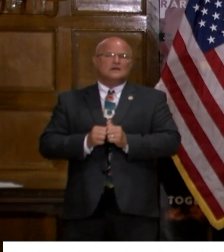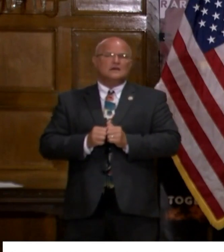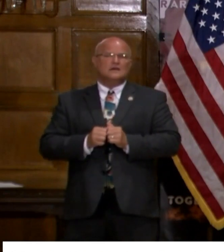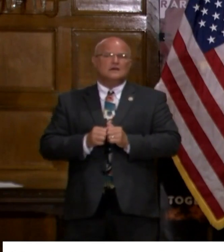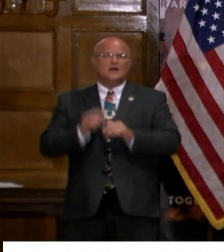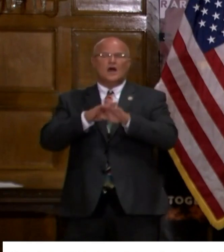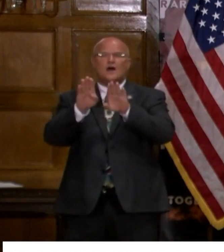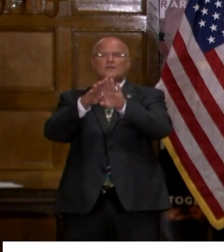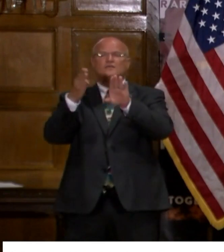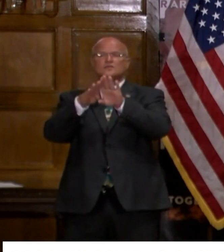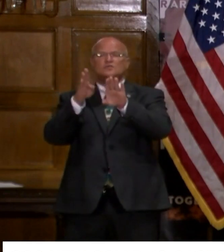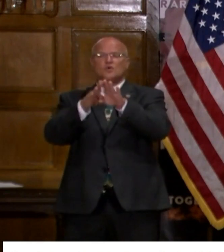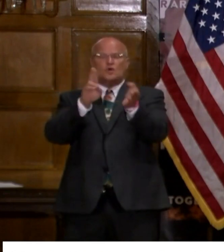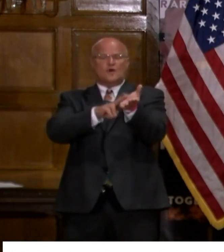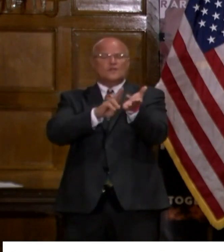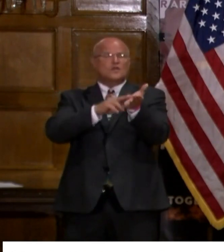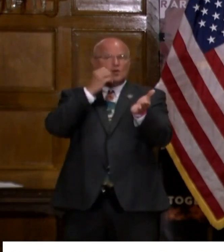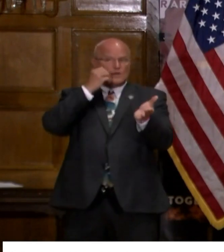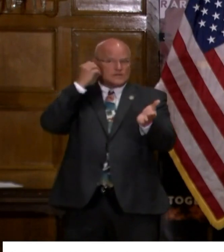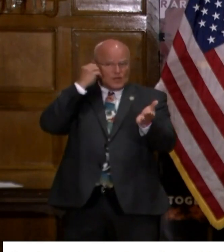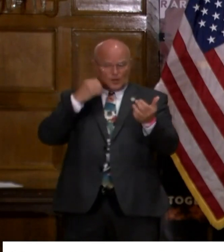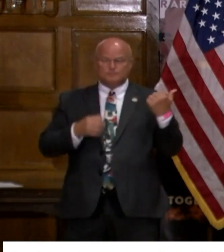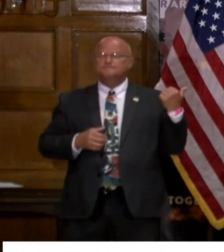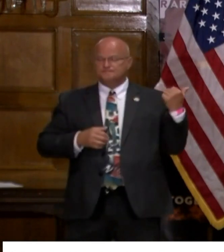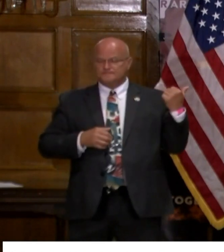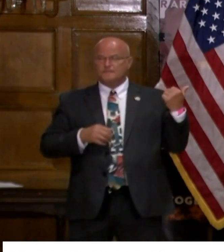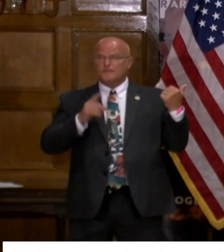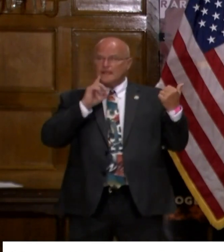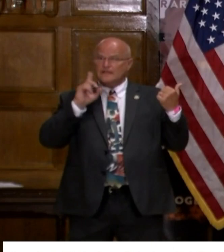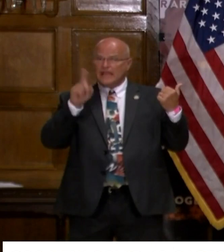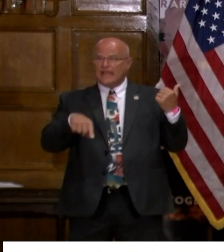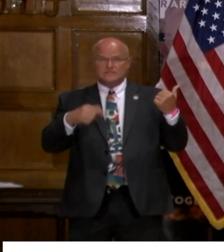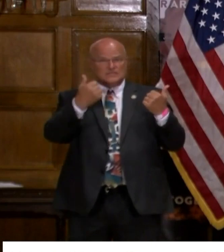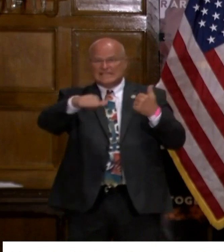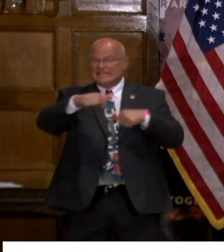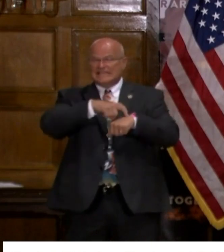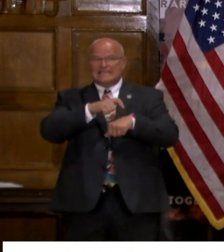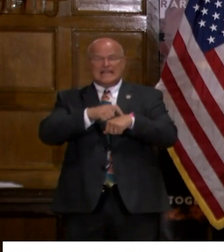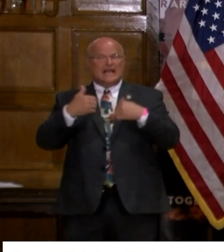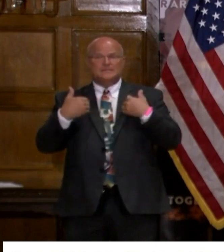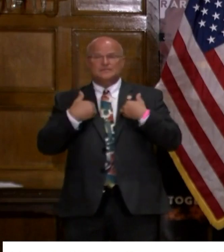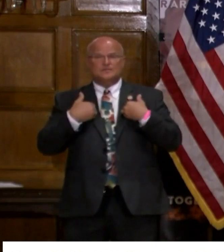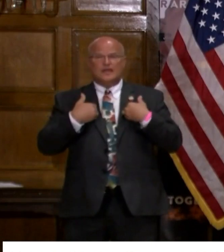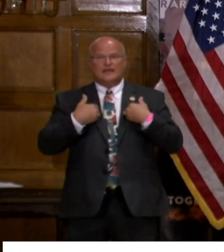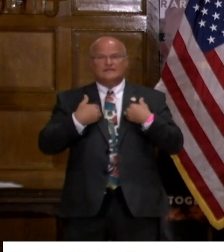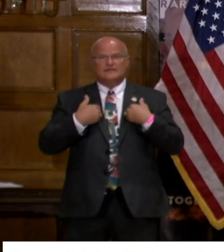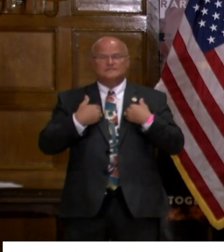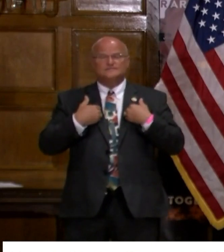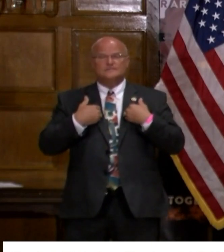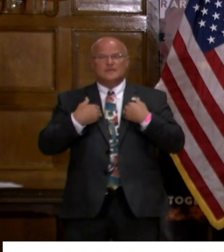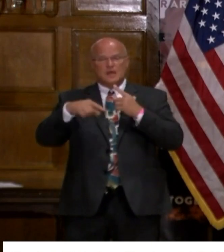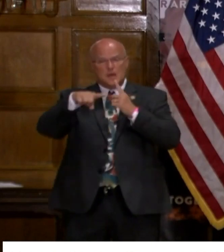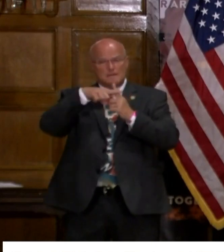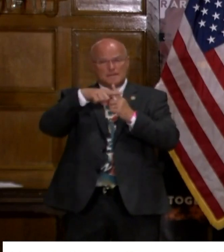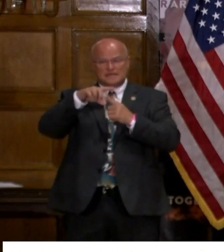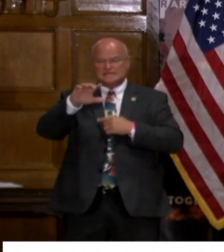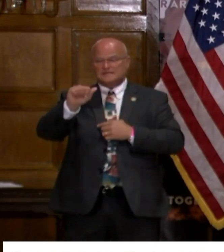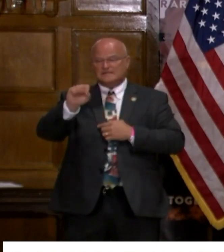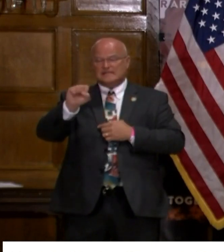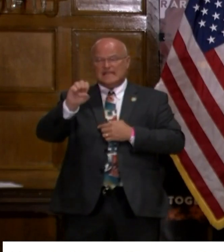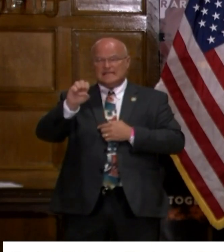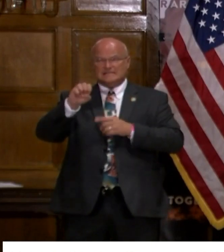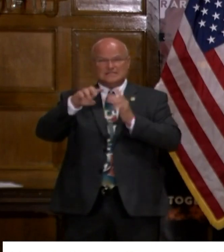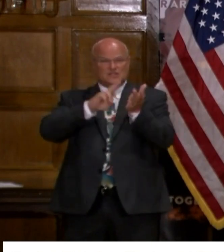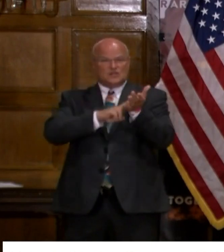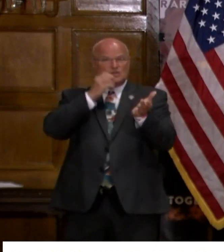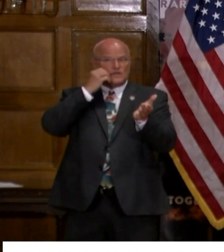It was on the door of the nursing home. Okay. So the answer is anytime there is a positive cases in the